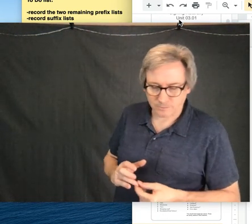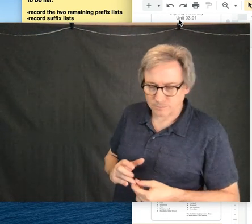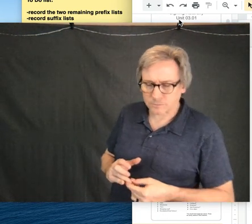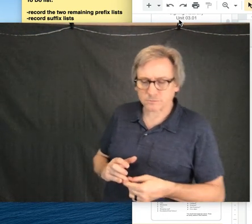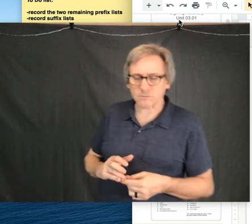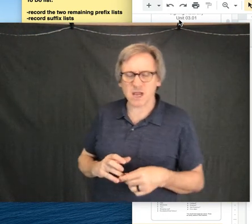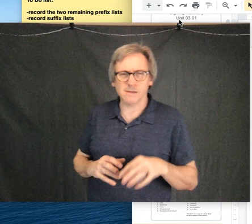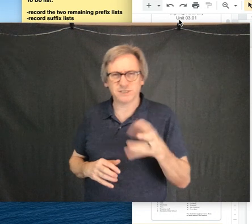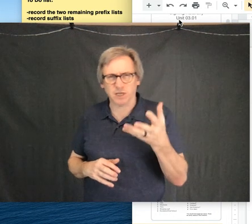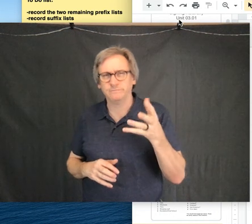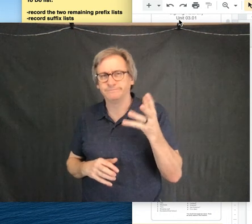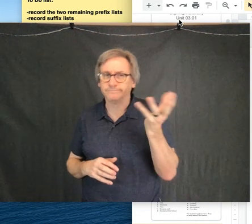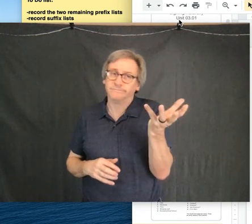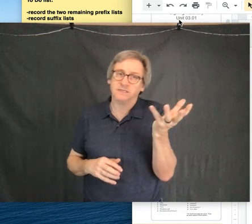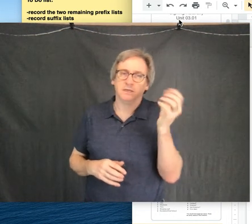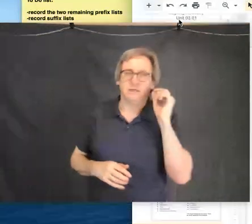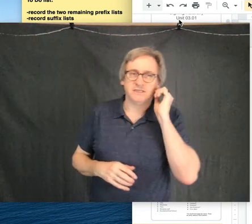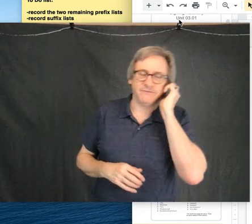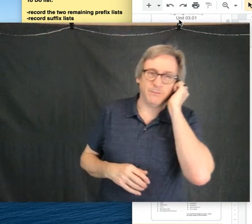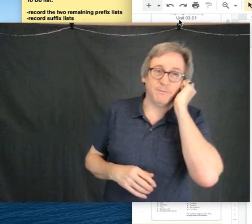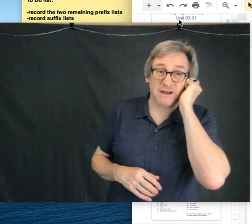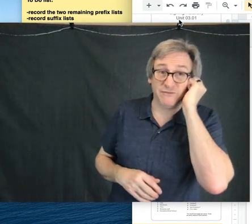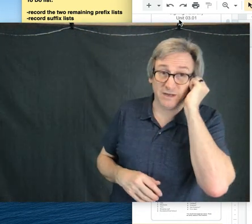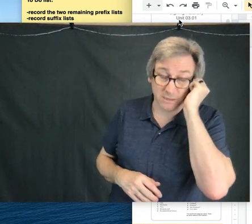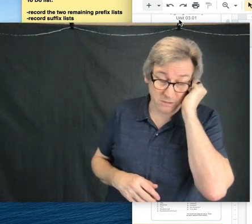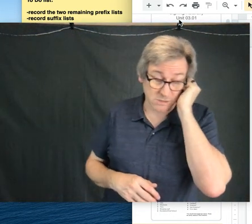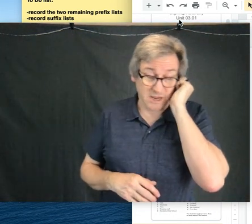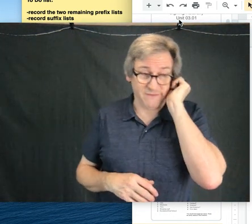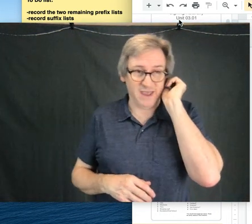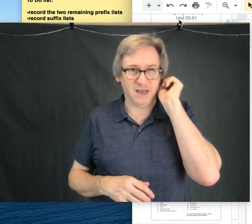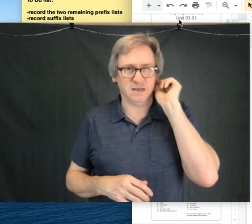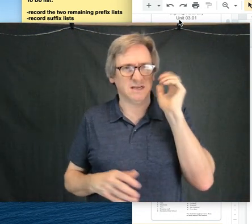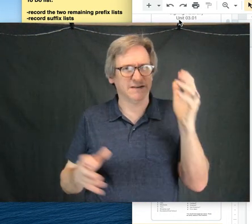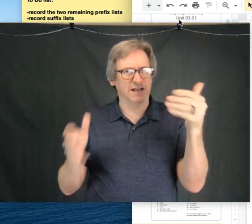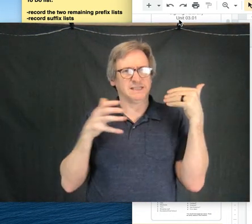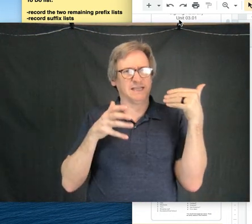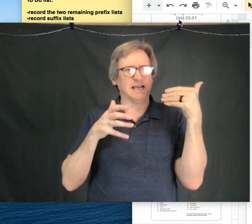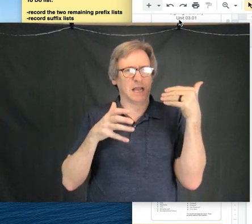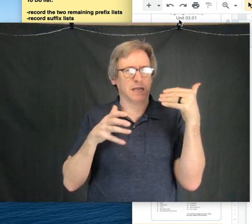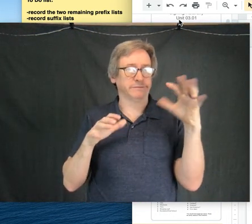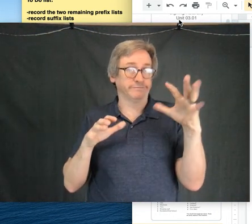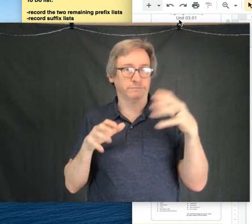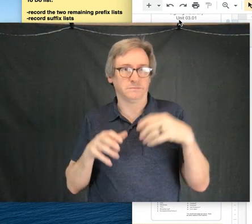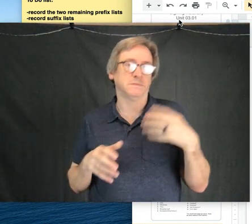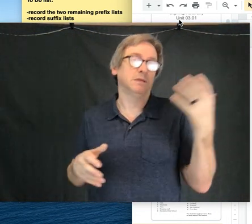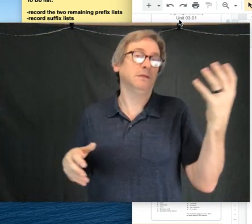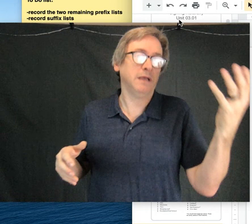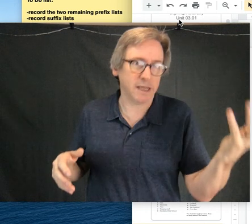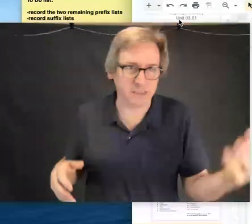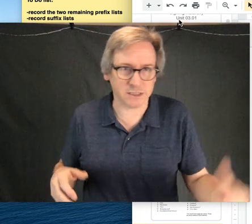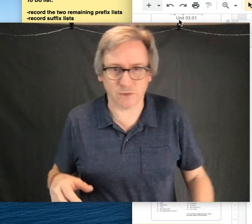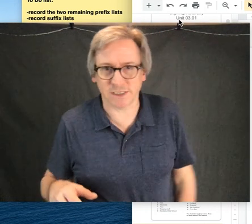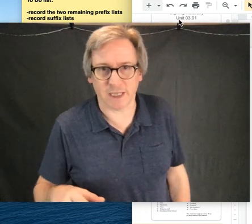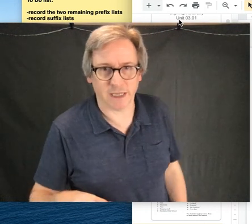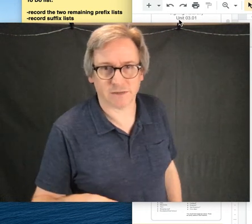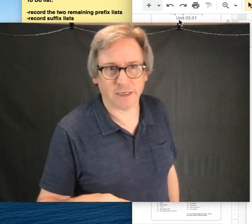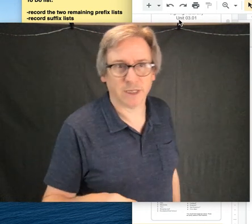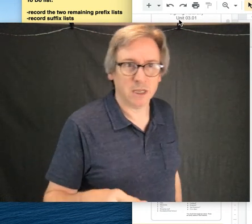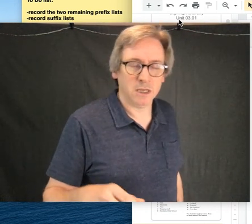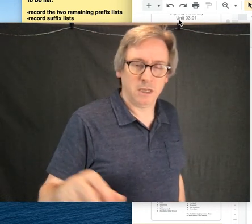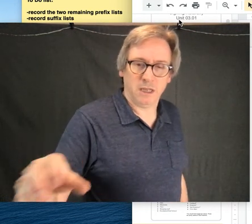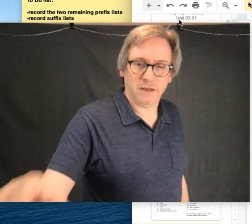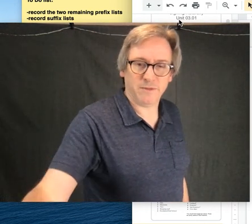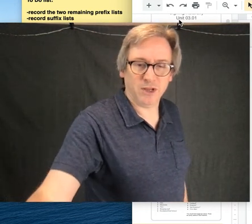jobs. So deaf people benefited and then kind of got sidelined, as is always the case,